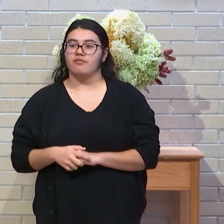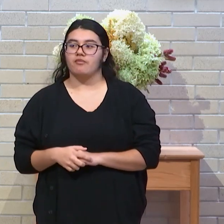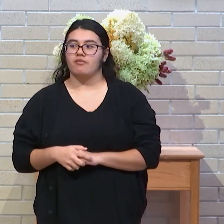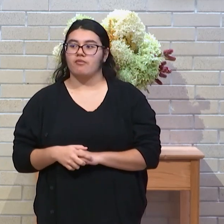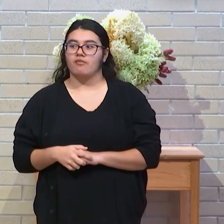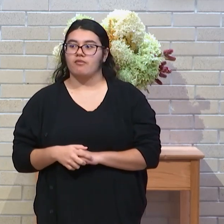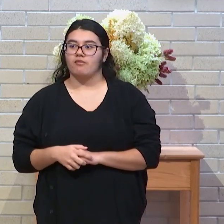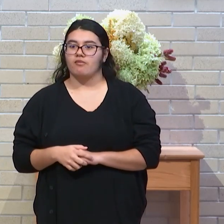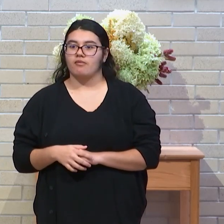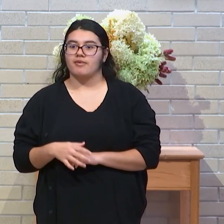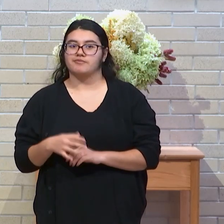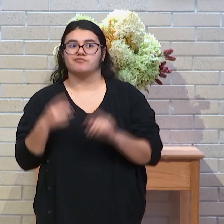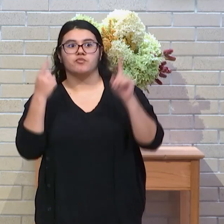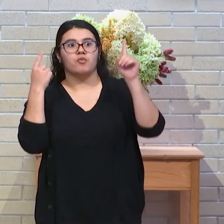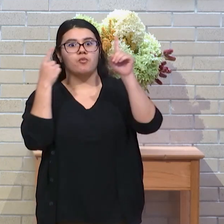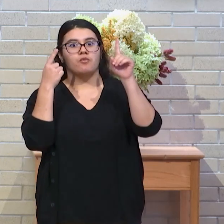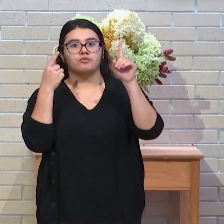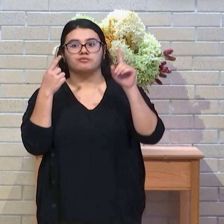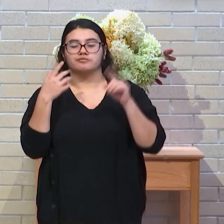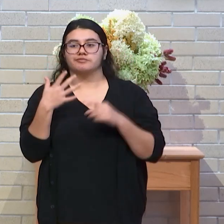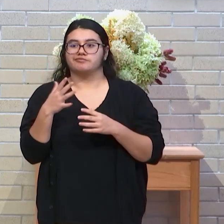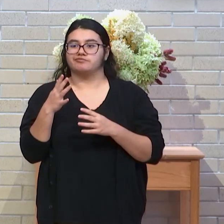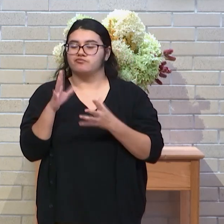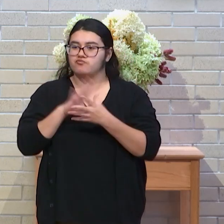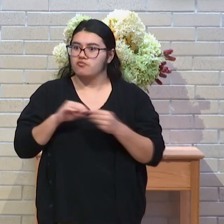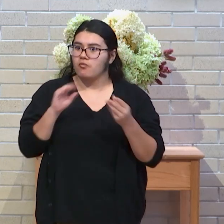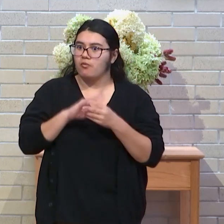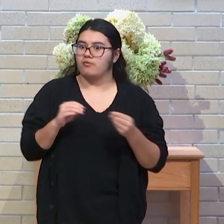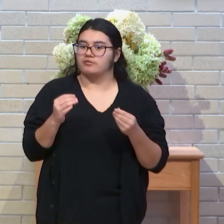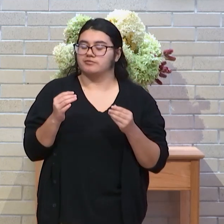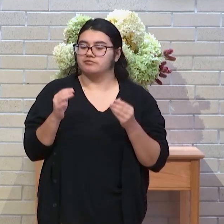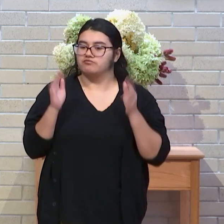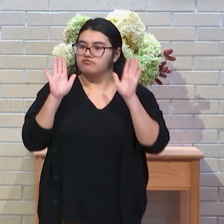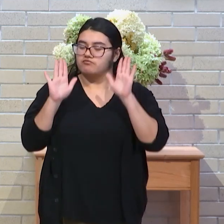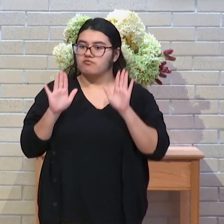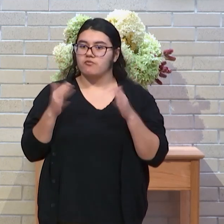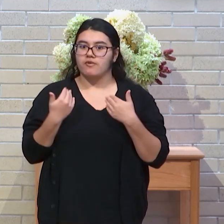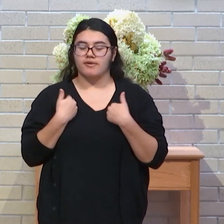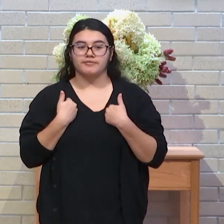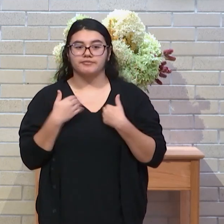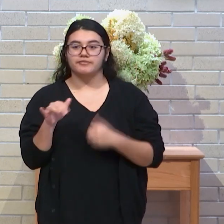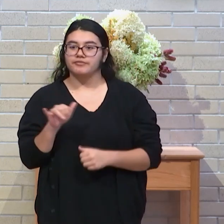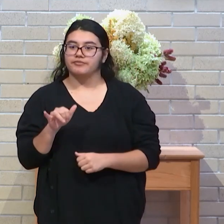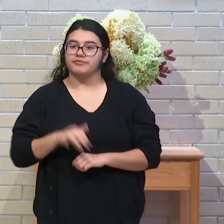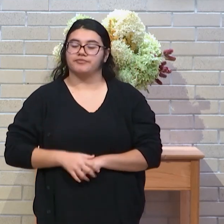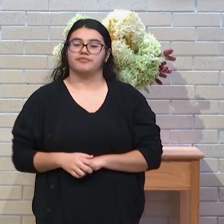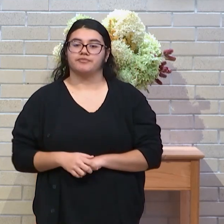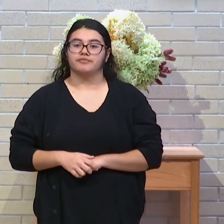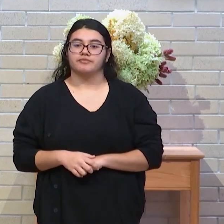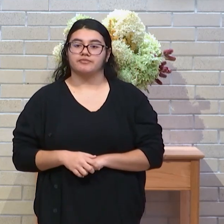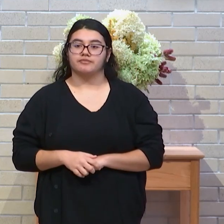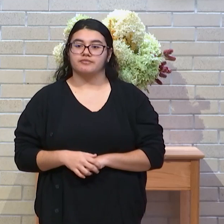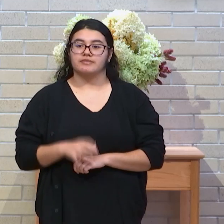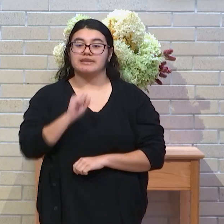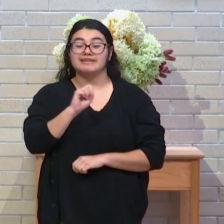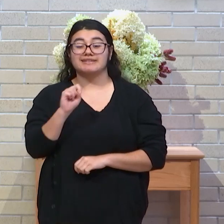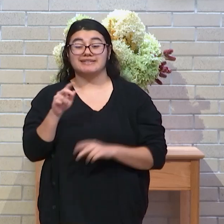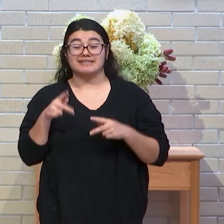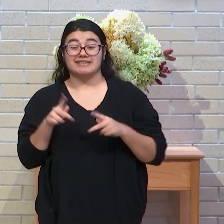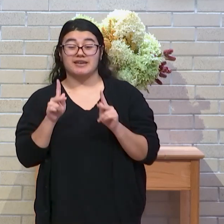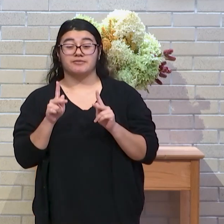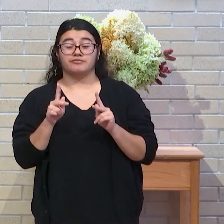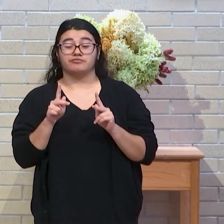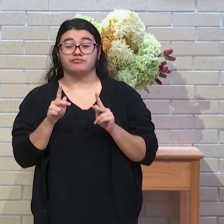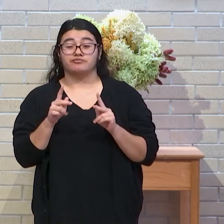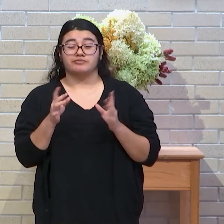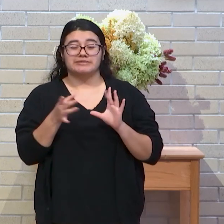experience that would stick with me for life. A semester-long SST is a chance for you to get to know yourself better, make connections with people and places